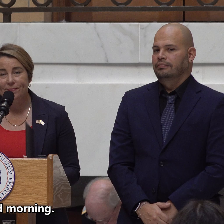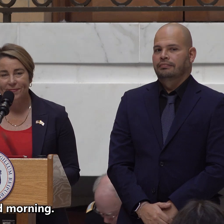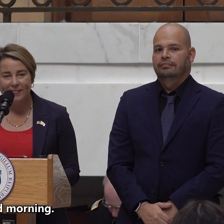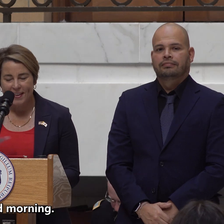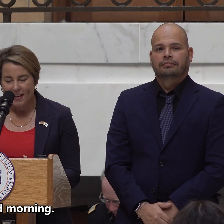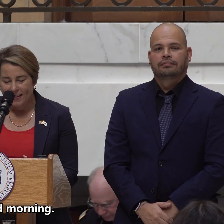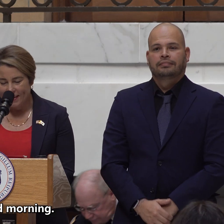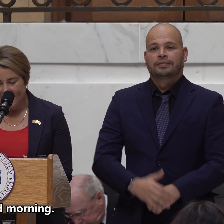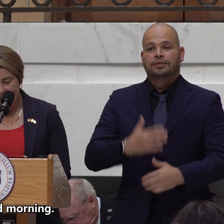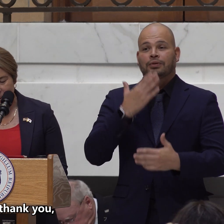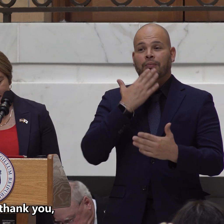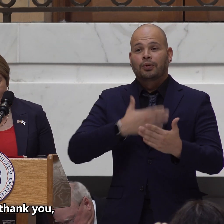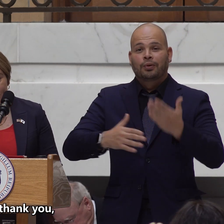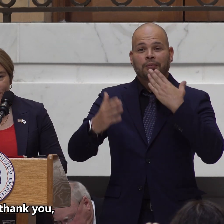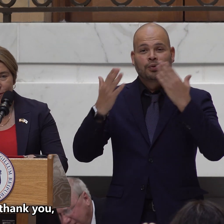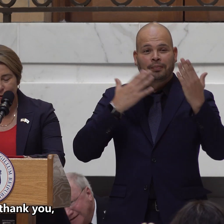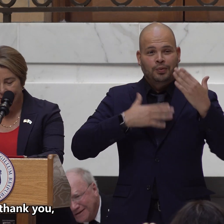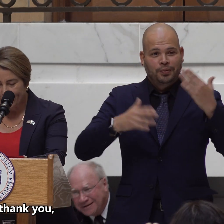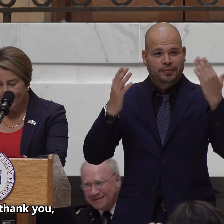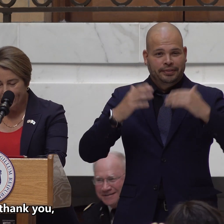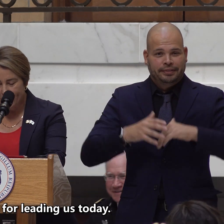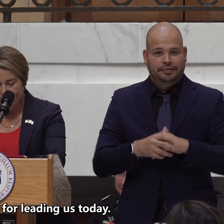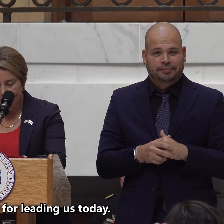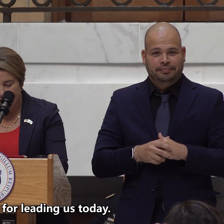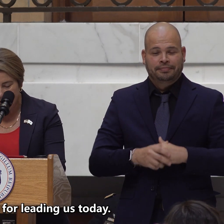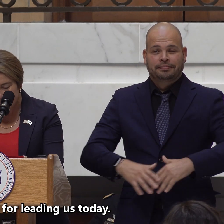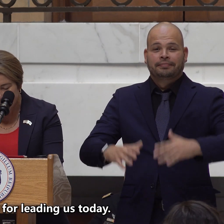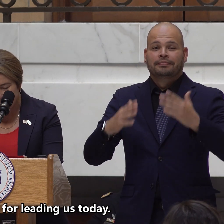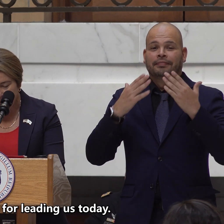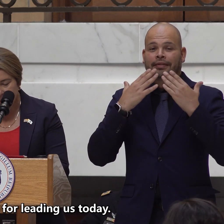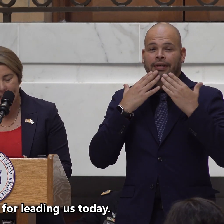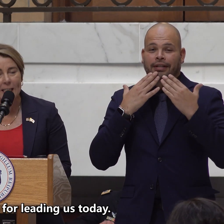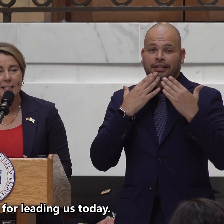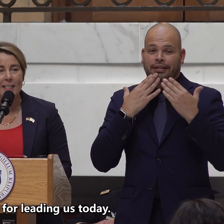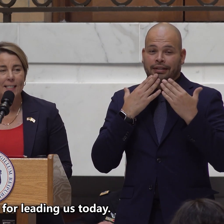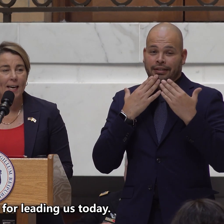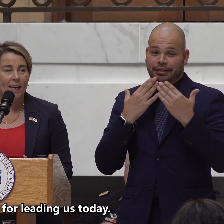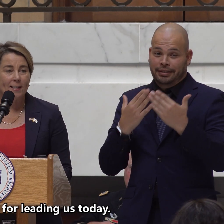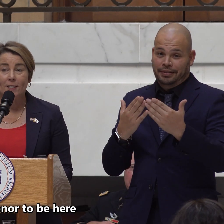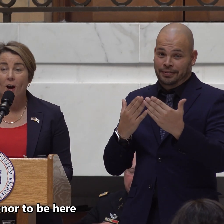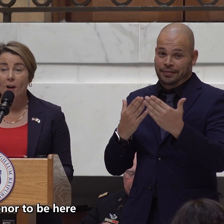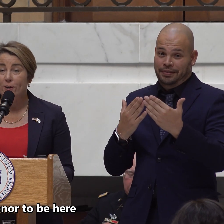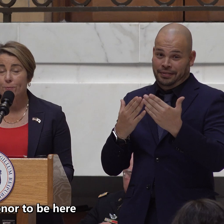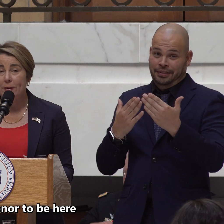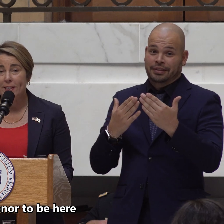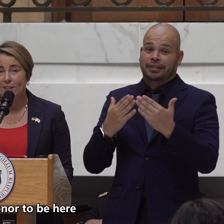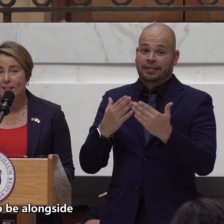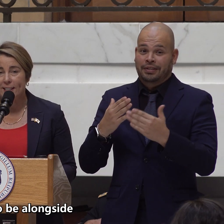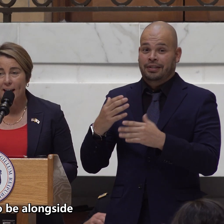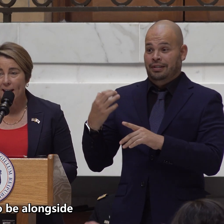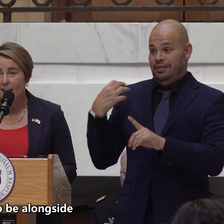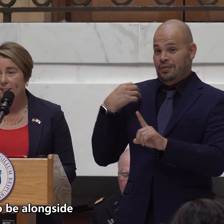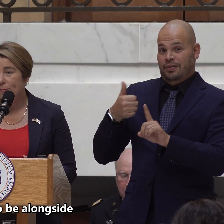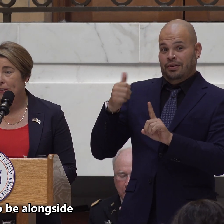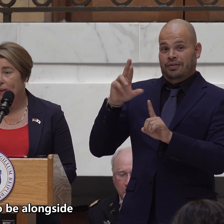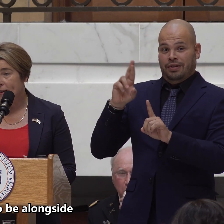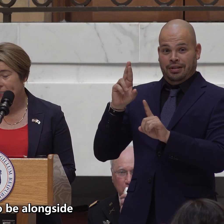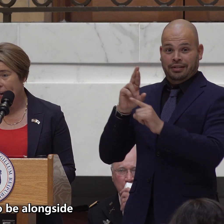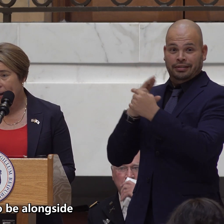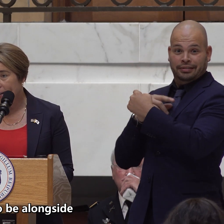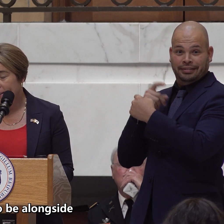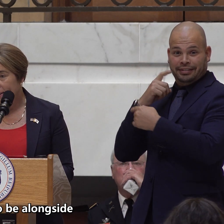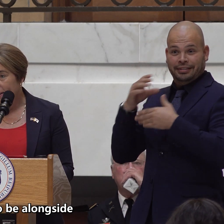Good morning. And thank you, Colonel Rollins, for leading us today. It's an honor to be here today, to